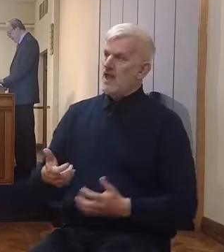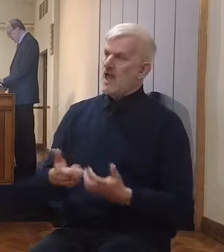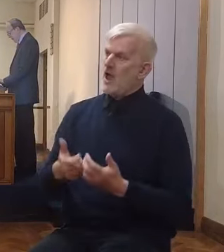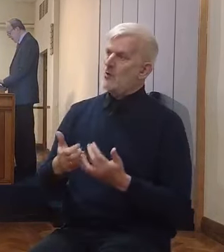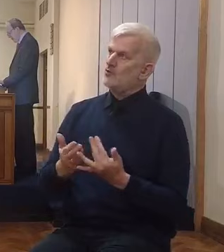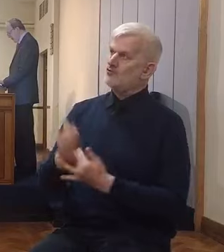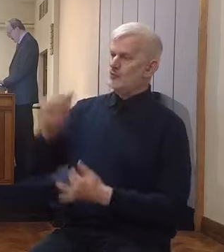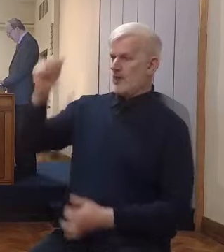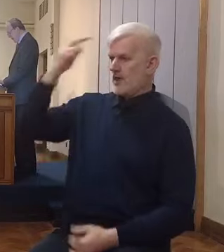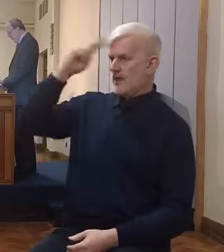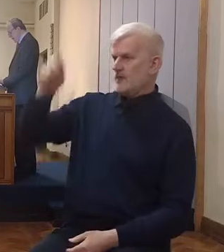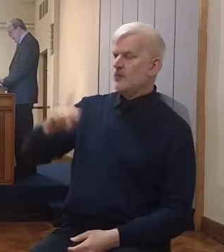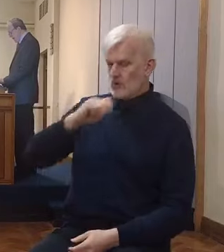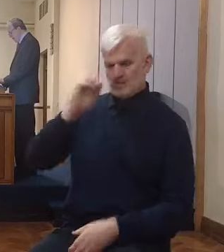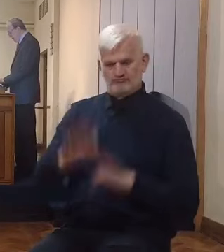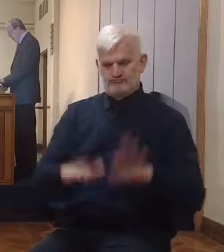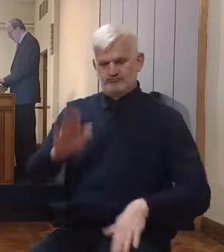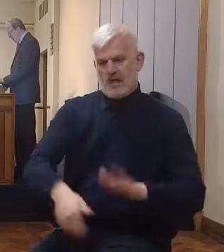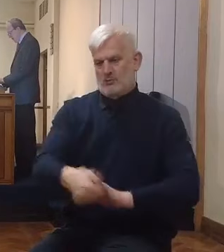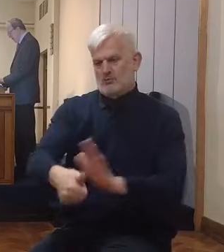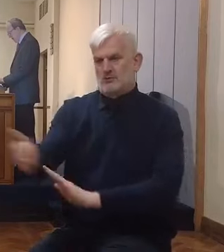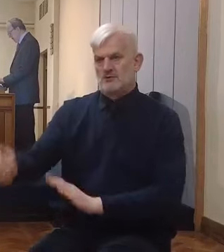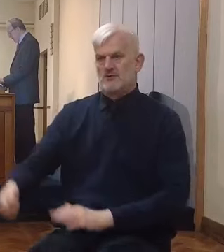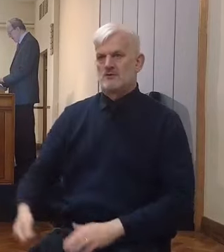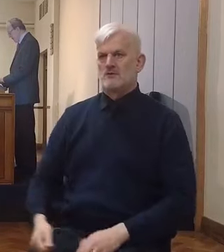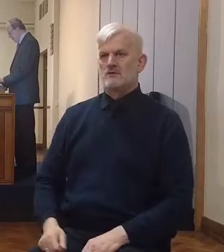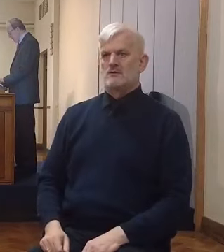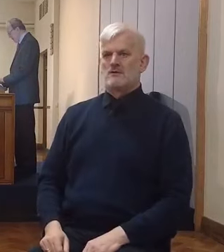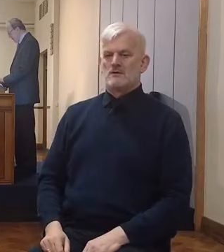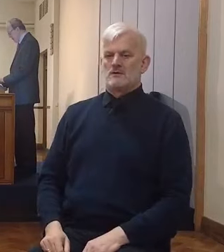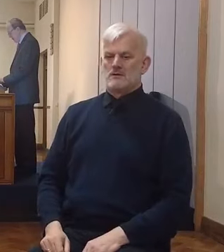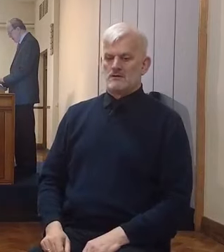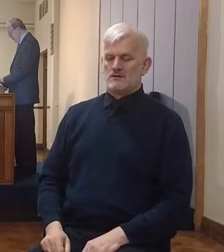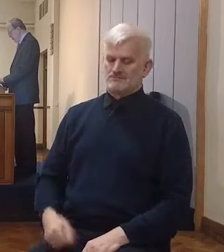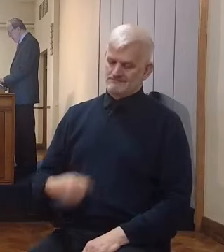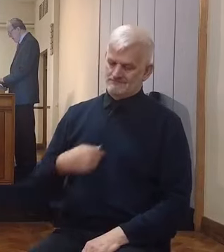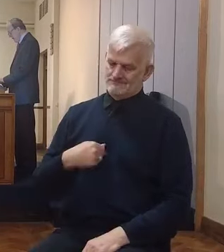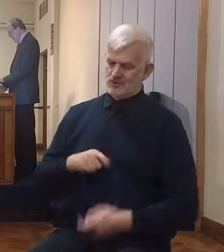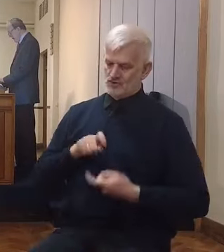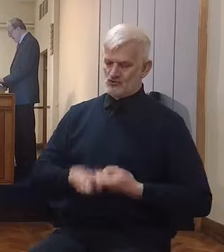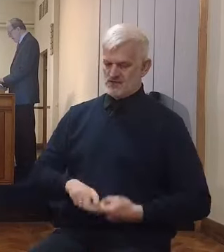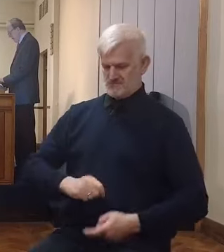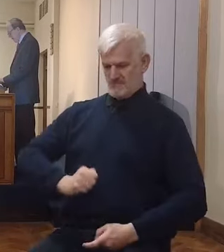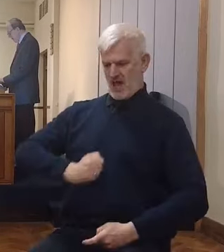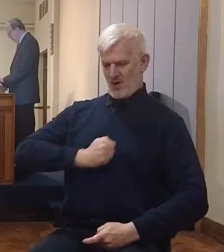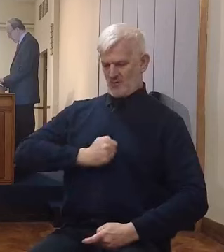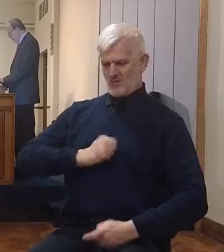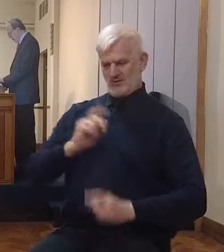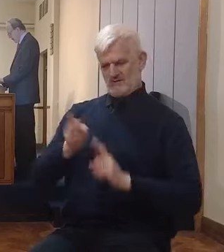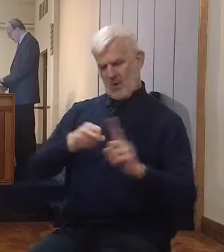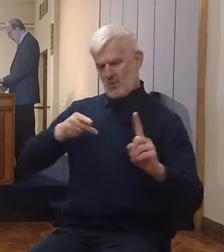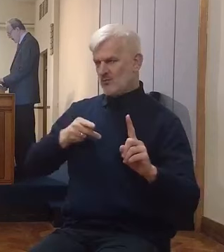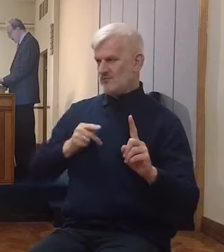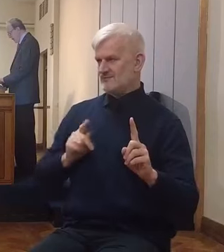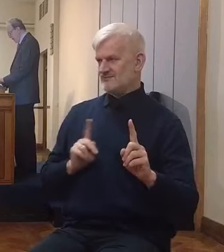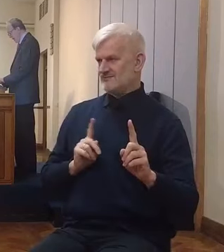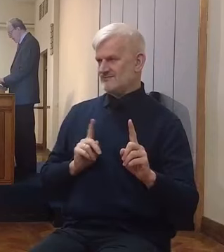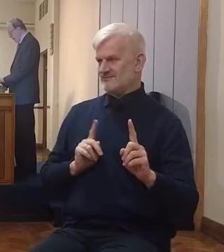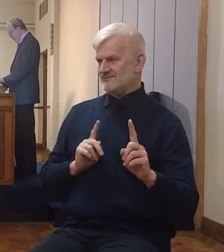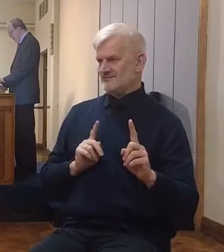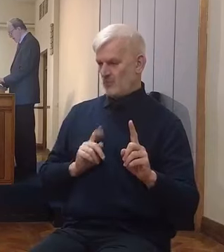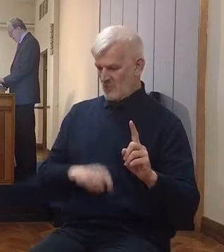up against us. For I will not trust in my bow, neither shall my sword save